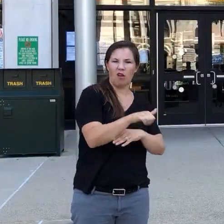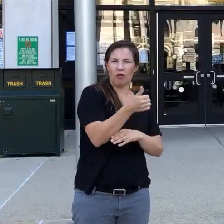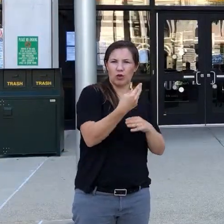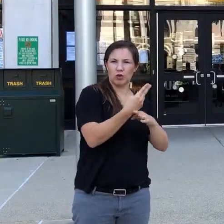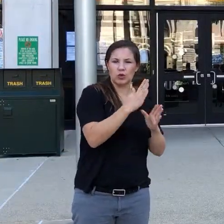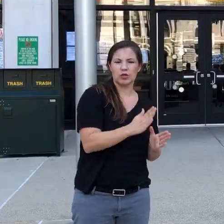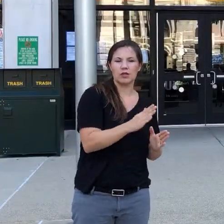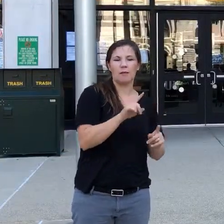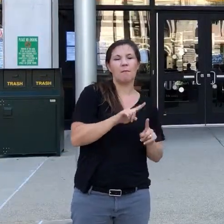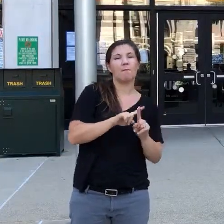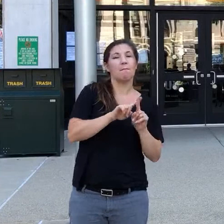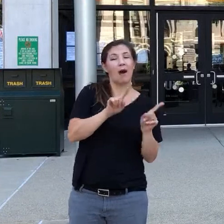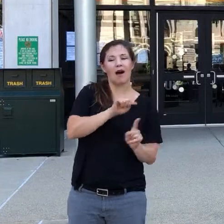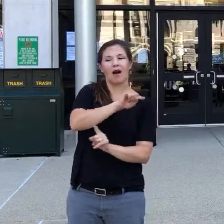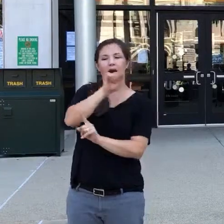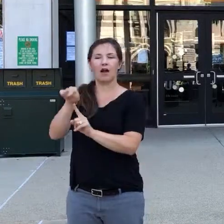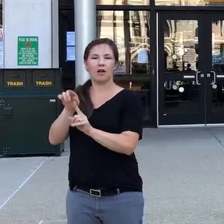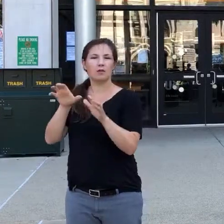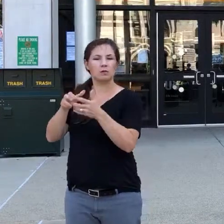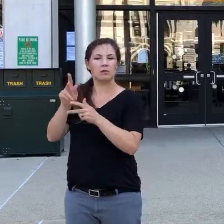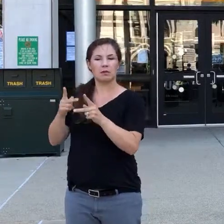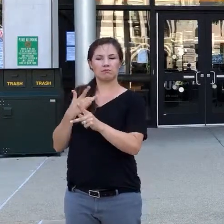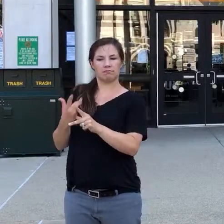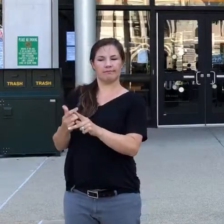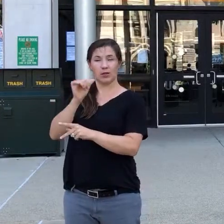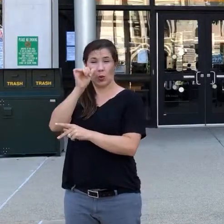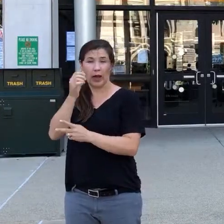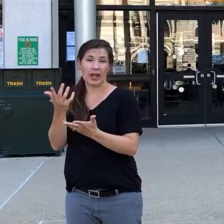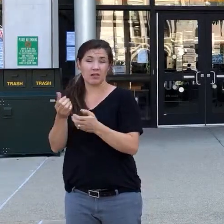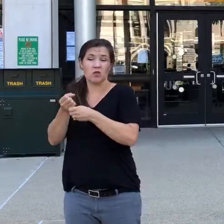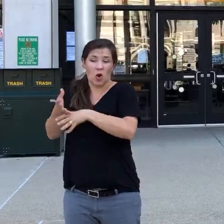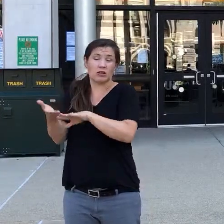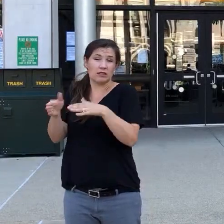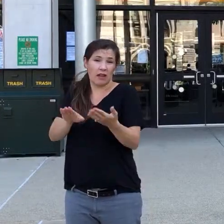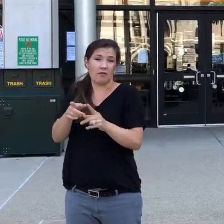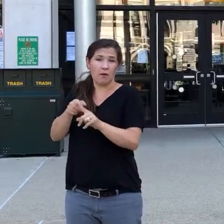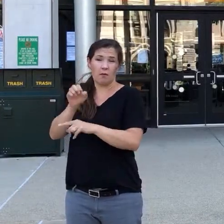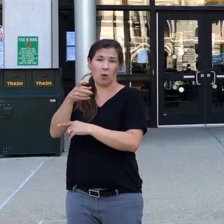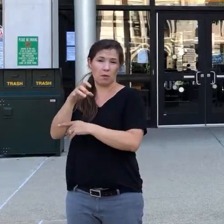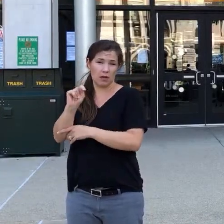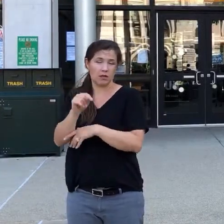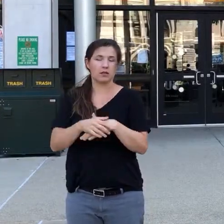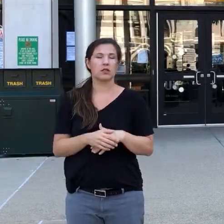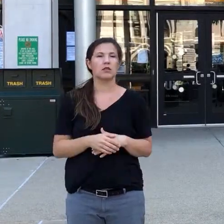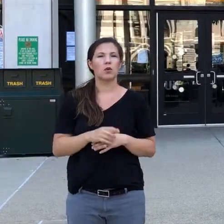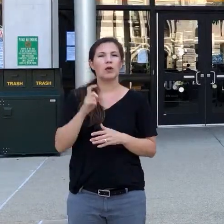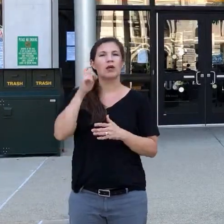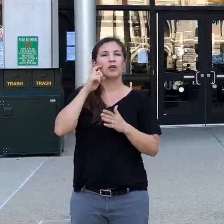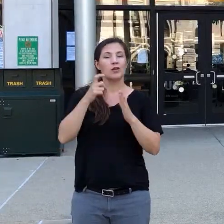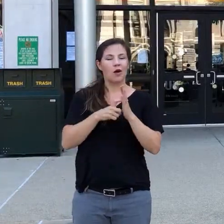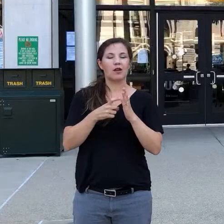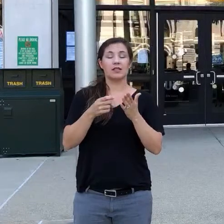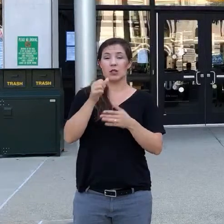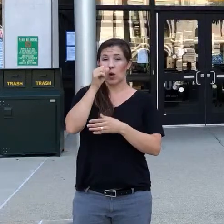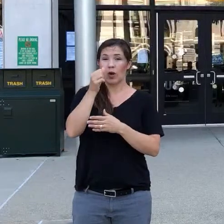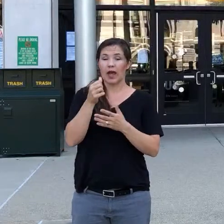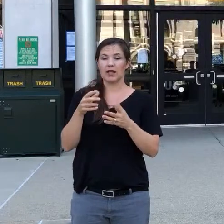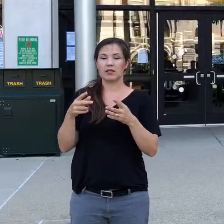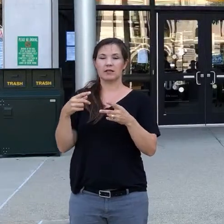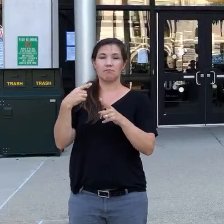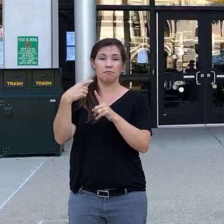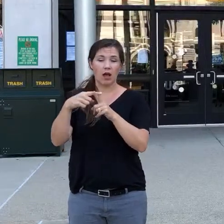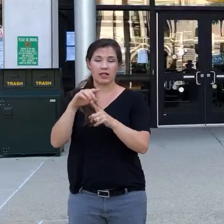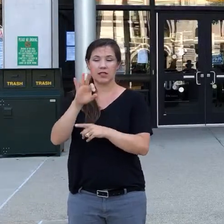from those who are using cocaine. We know now that cocaine is being spiked with fentanyl to the point that